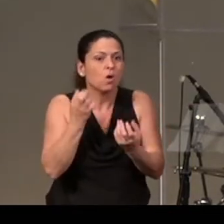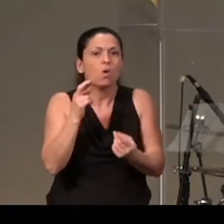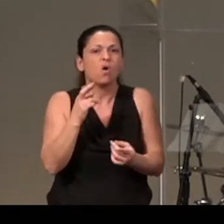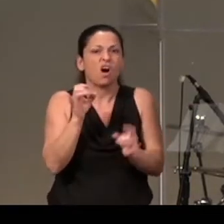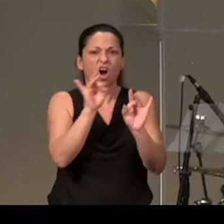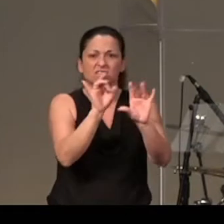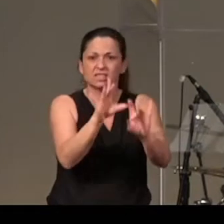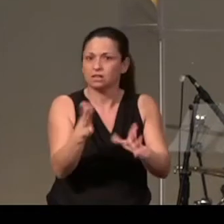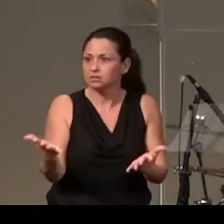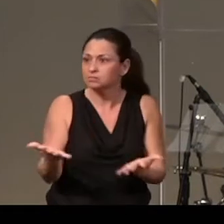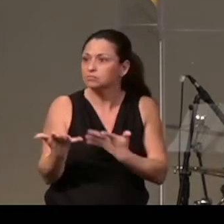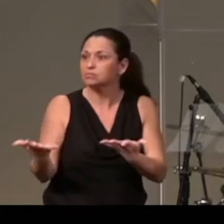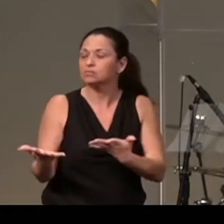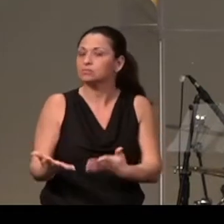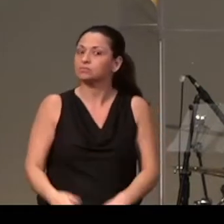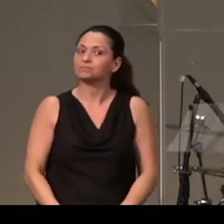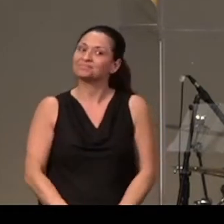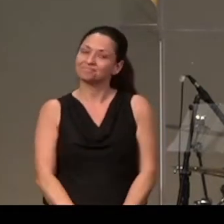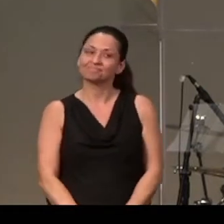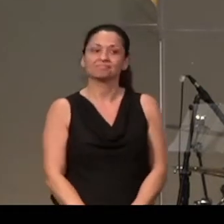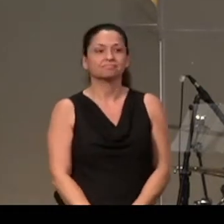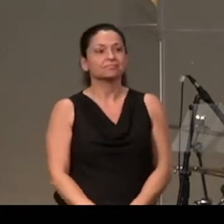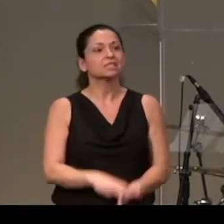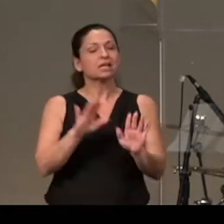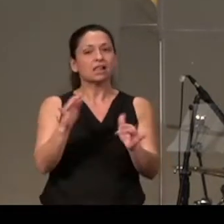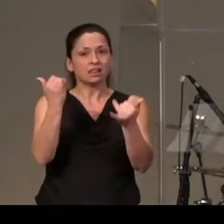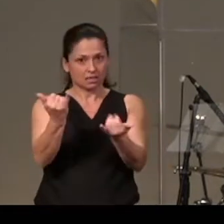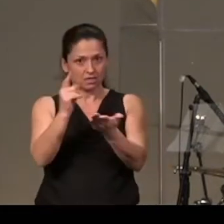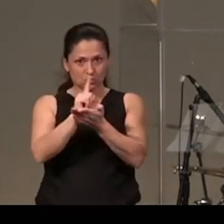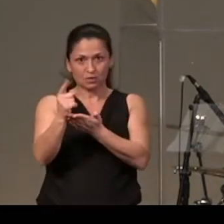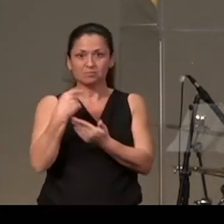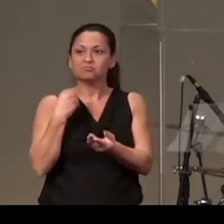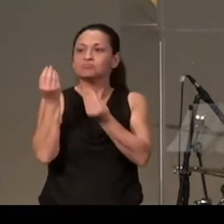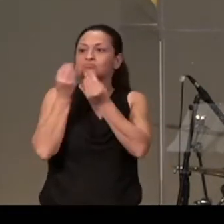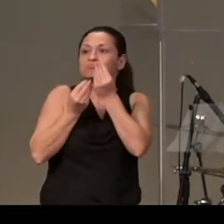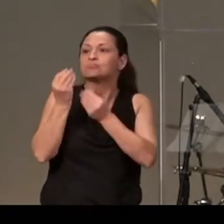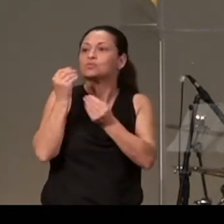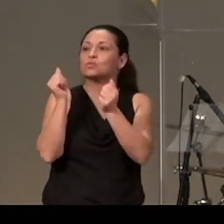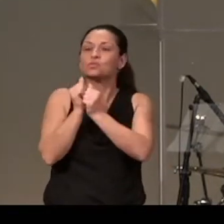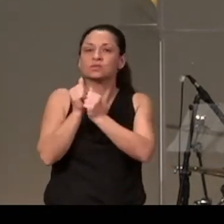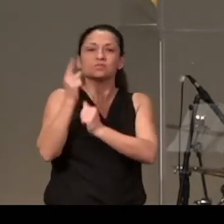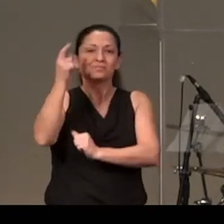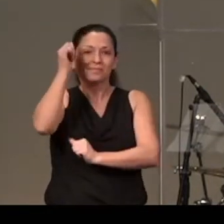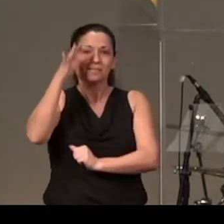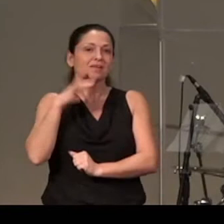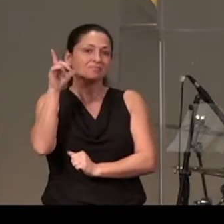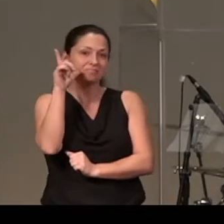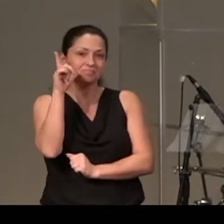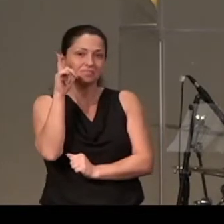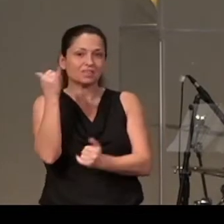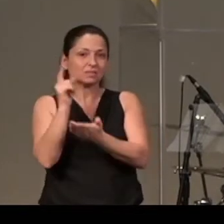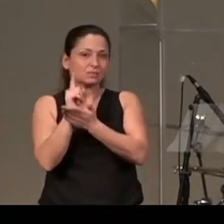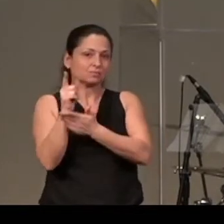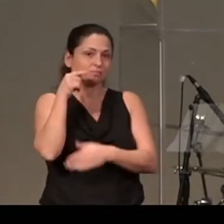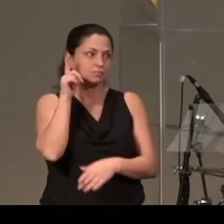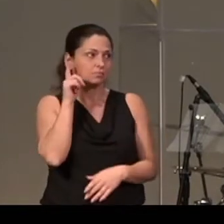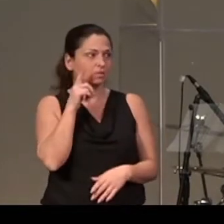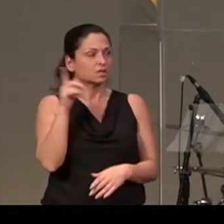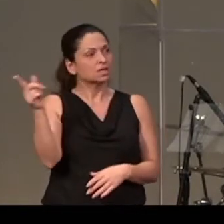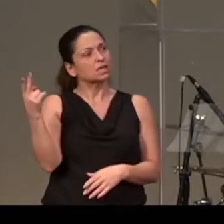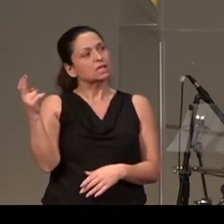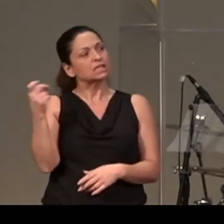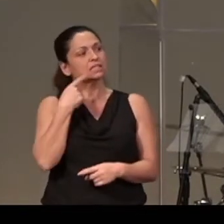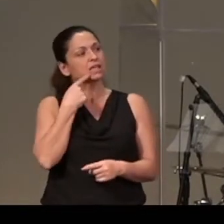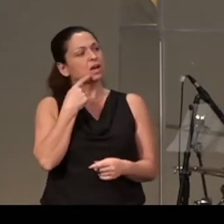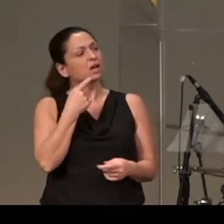This week I was having lunch with a guy, and he said, Smiley, I've been coming to Good News for a while. Why do you always